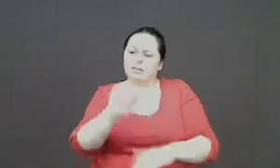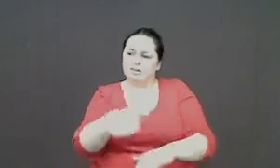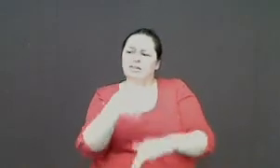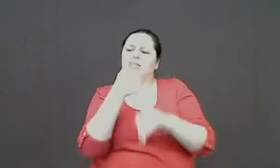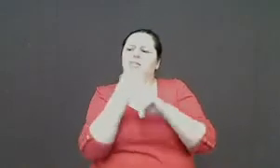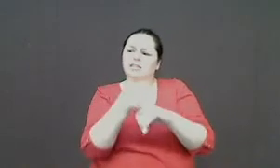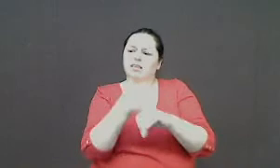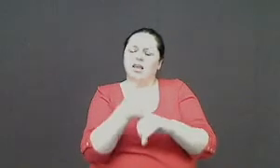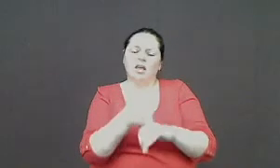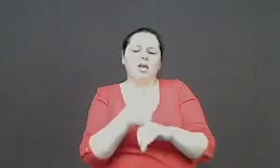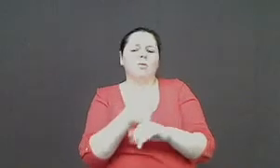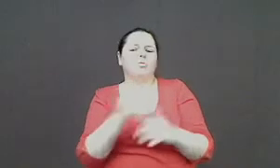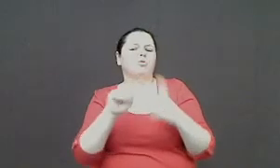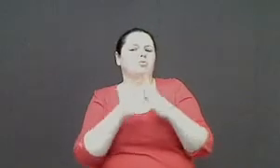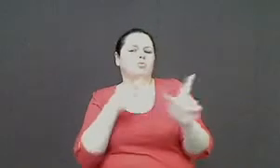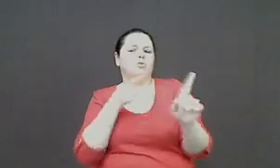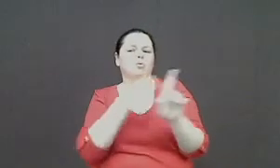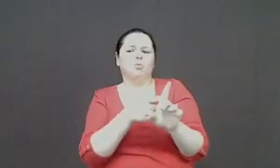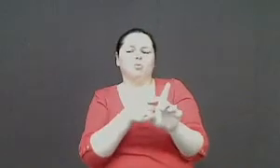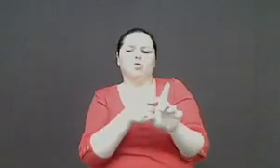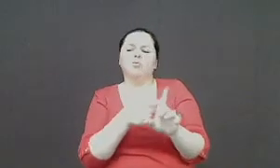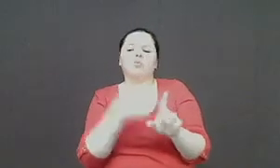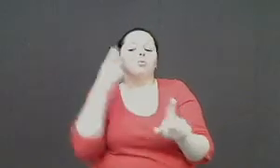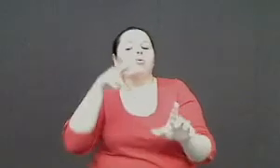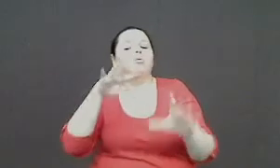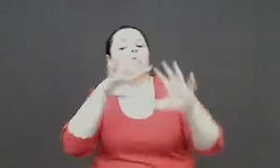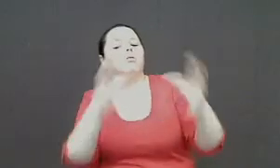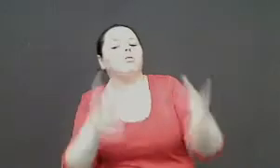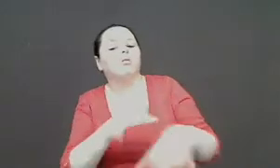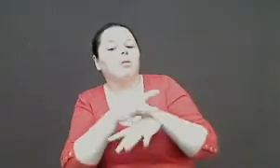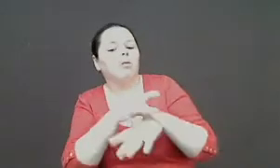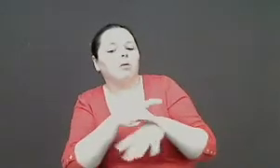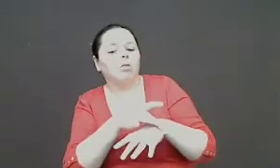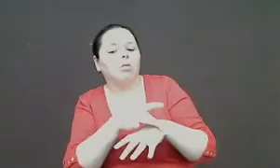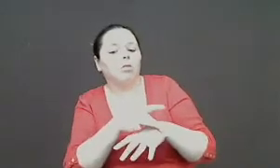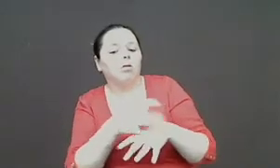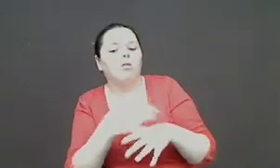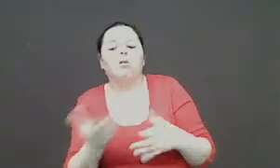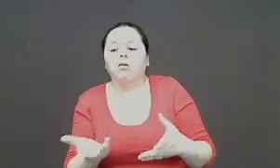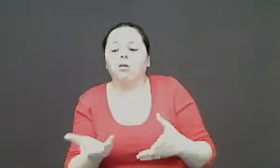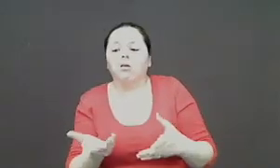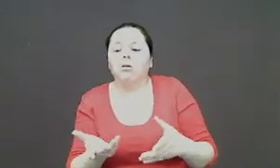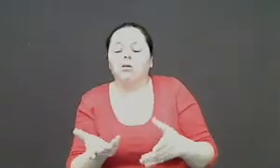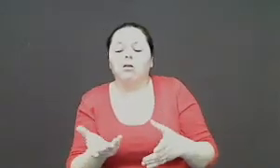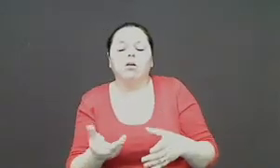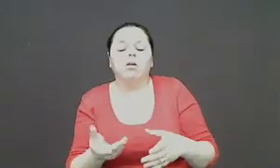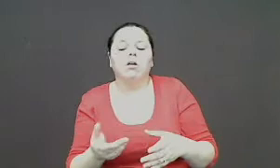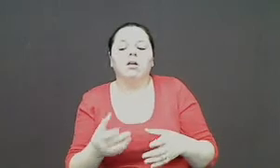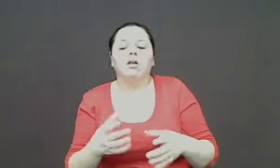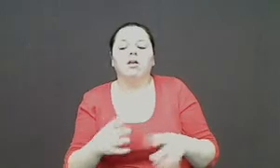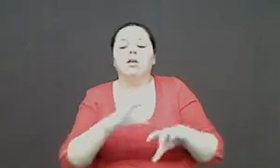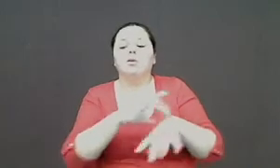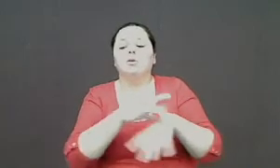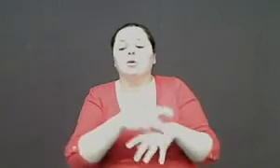we're looking at the Earth. Now, remember that the Earth is a sphere, and it rotates on its axis.